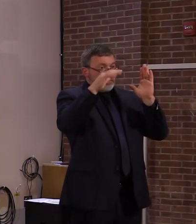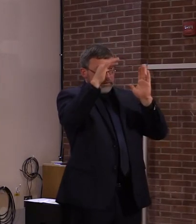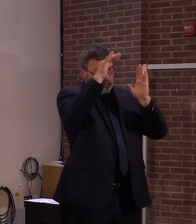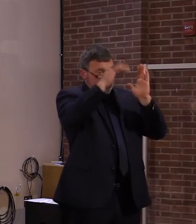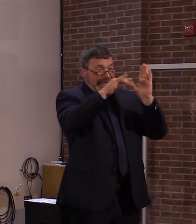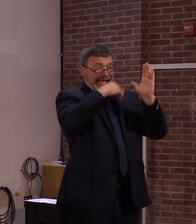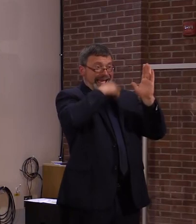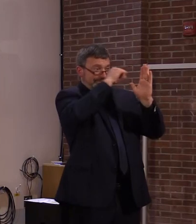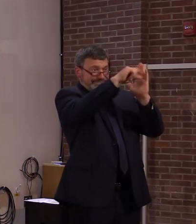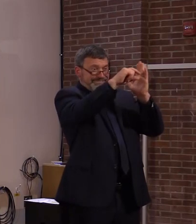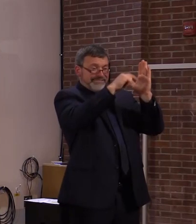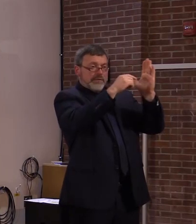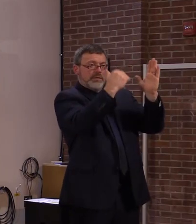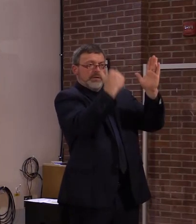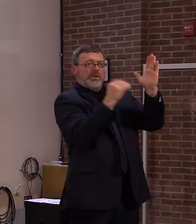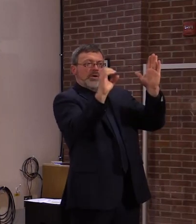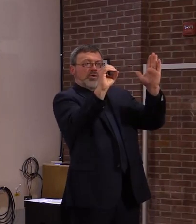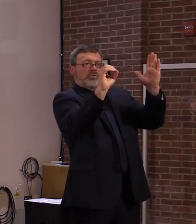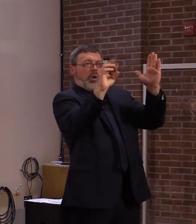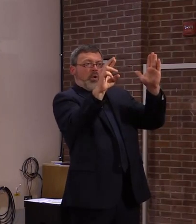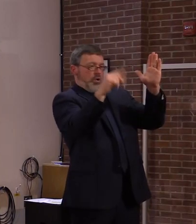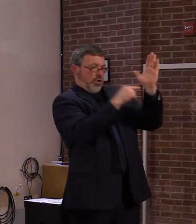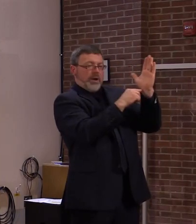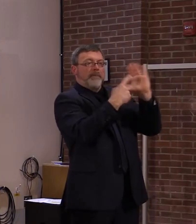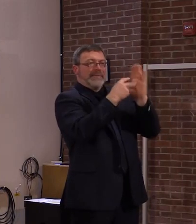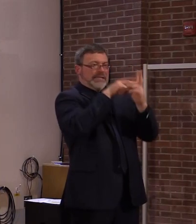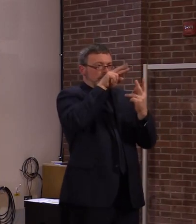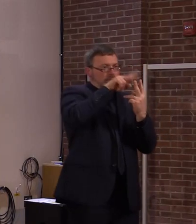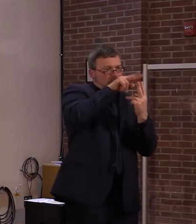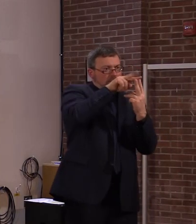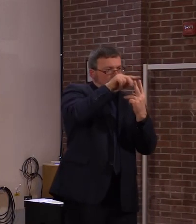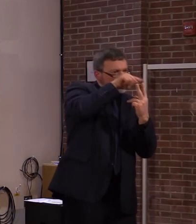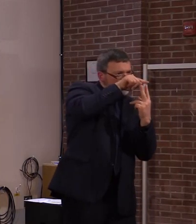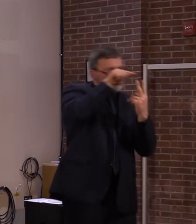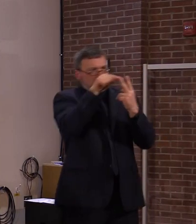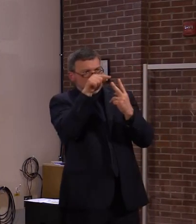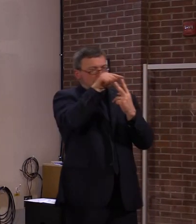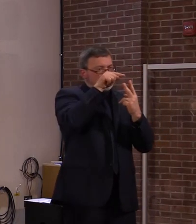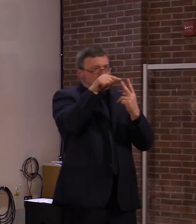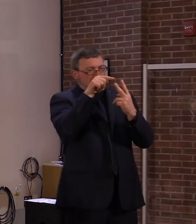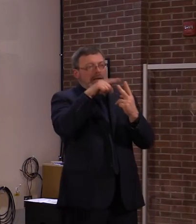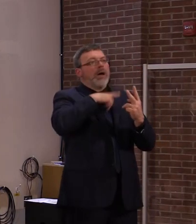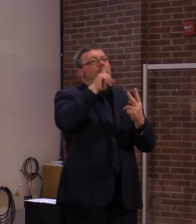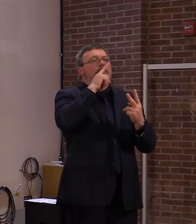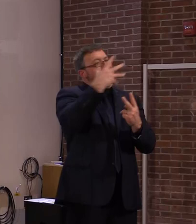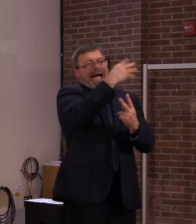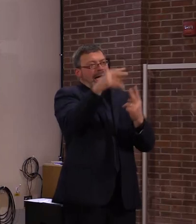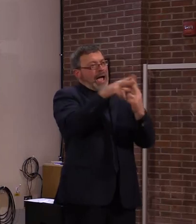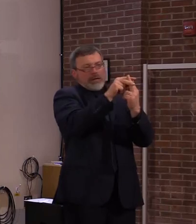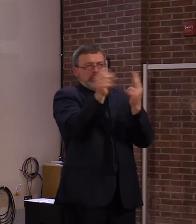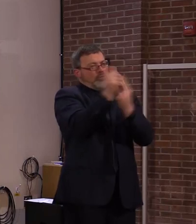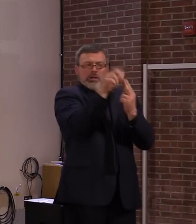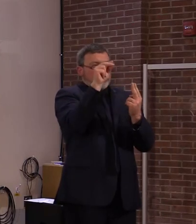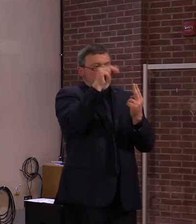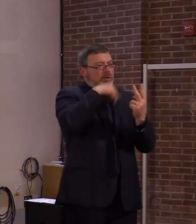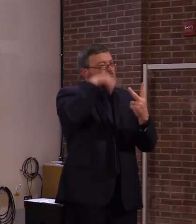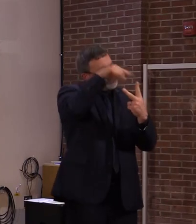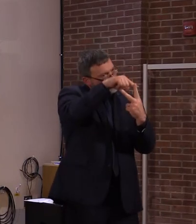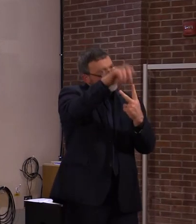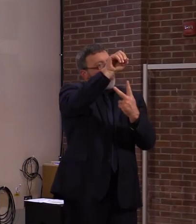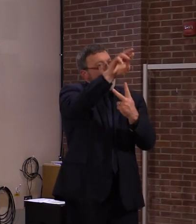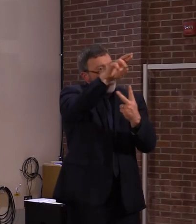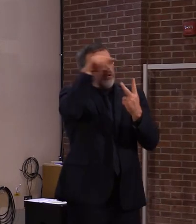people to look at what they can do and where they can get a booster and how they can get a